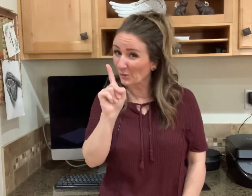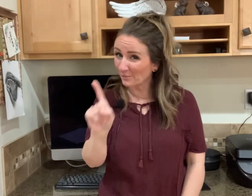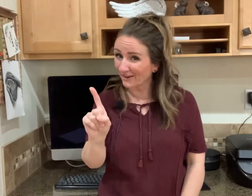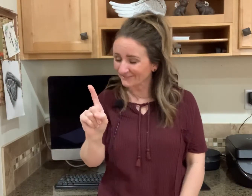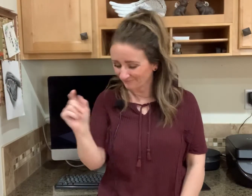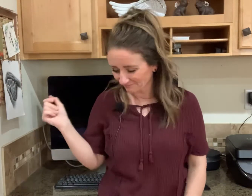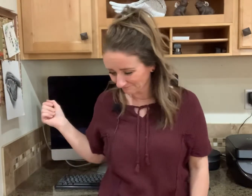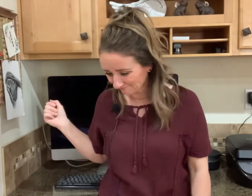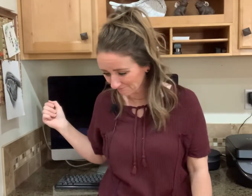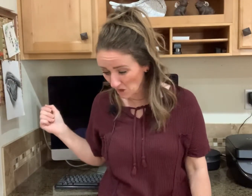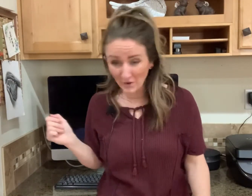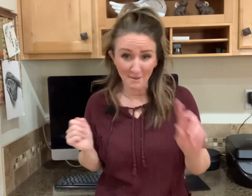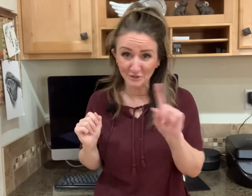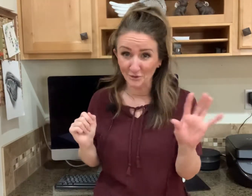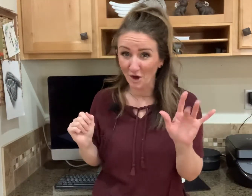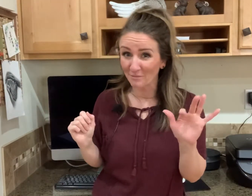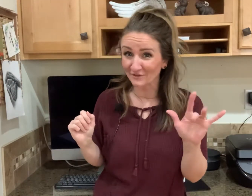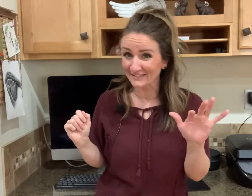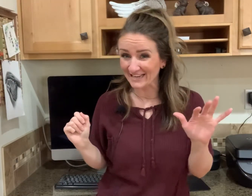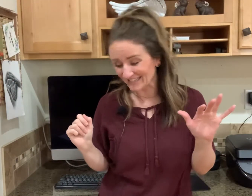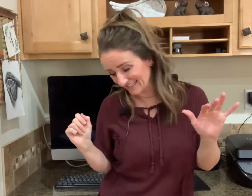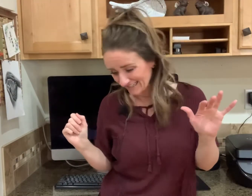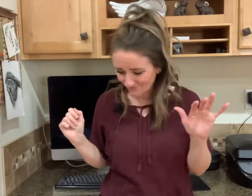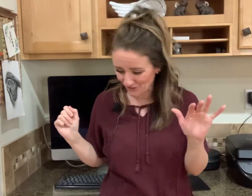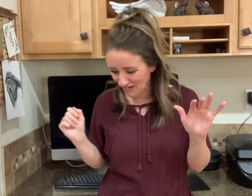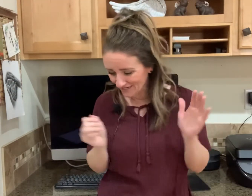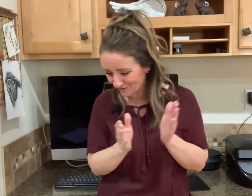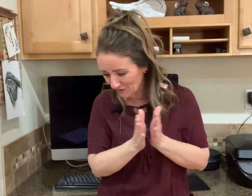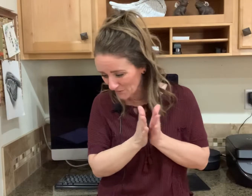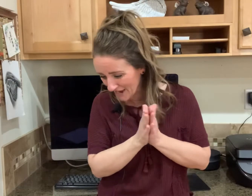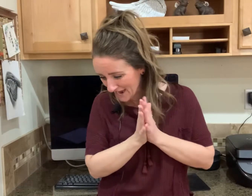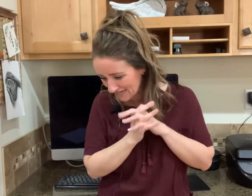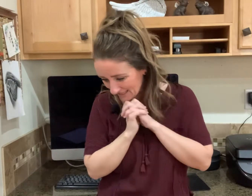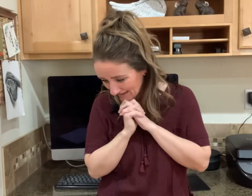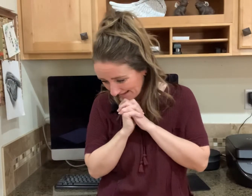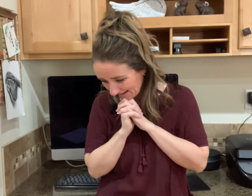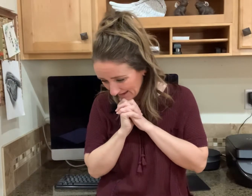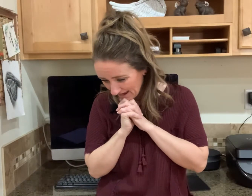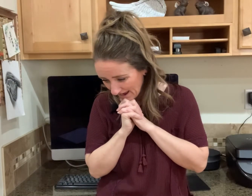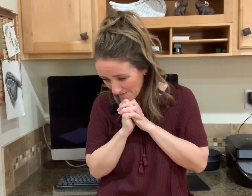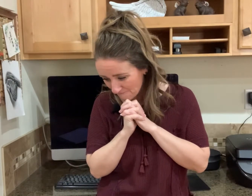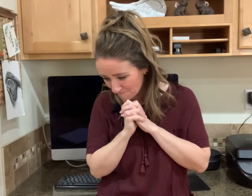but. Okay, I'm going to do a couple of sentences for you guys real quick. Let's see.